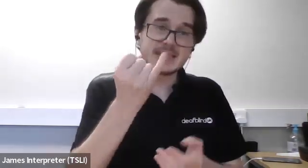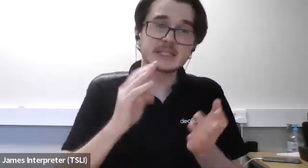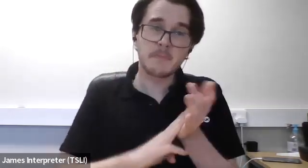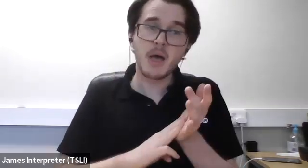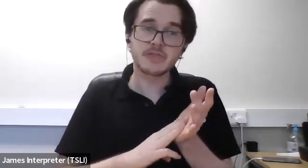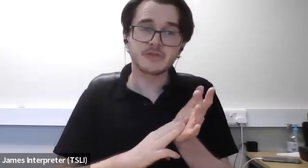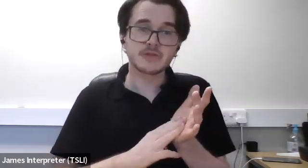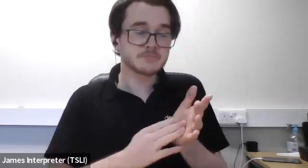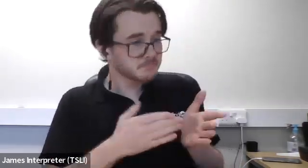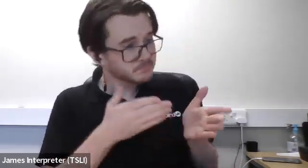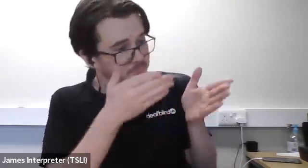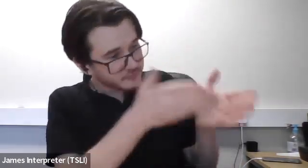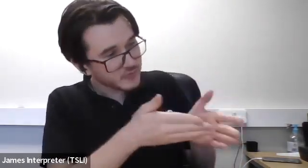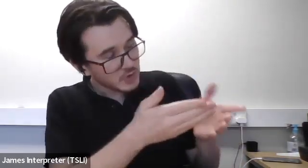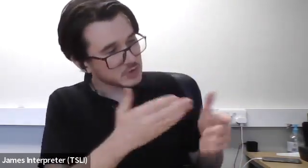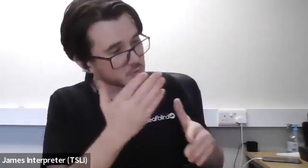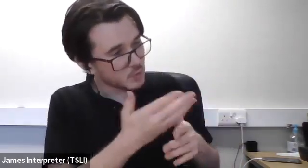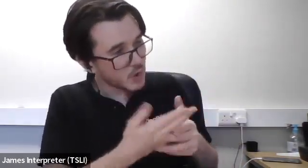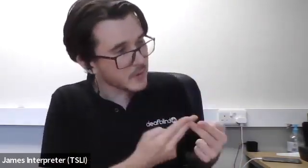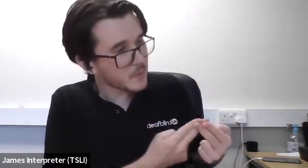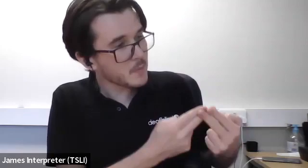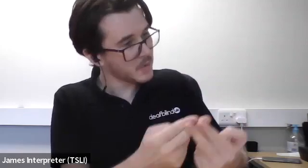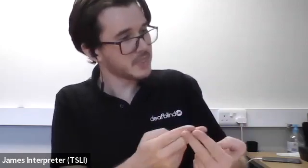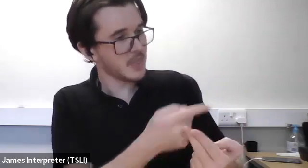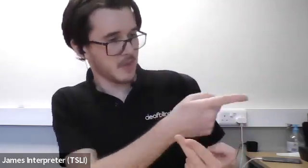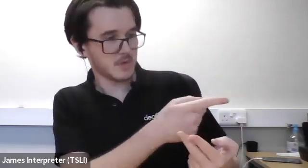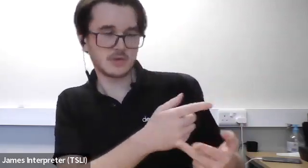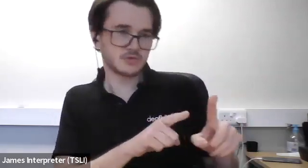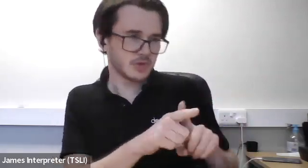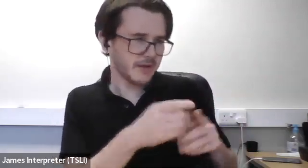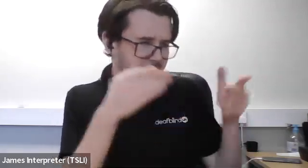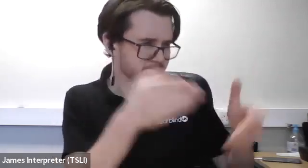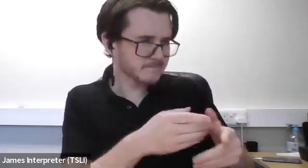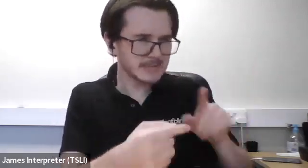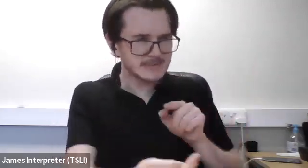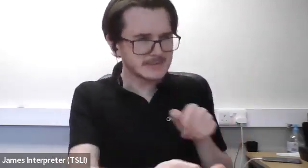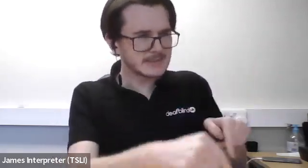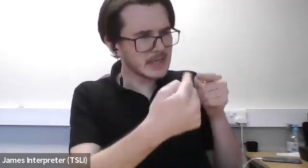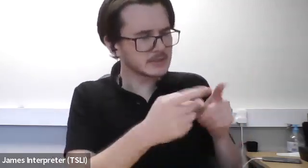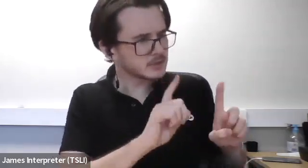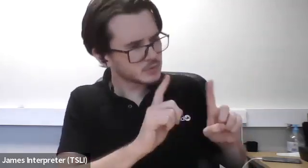to overcome the challenges that are preventing that from happening as things stand.